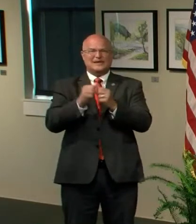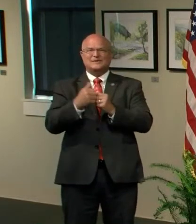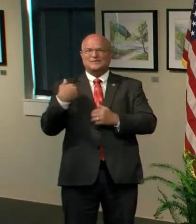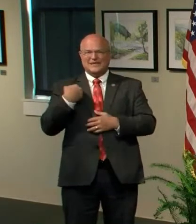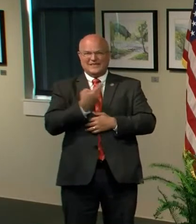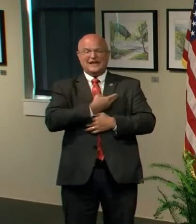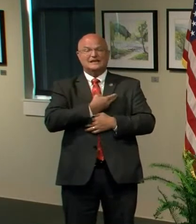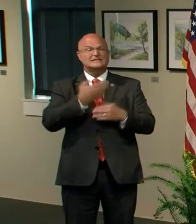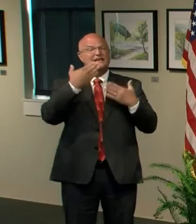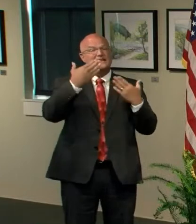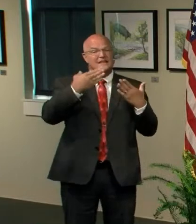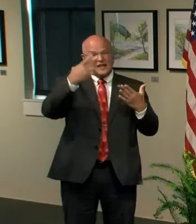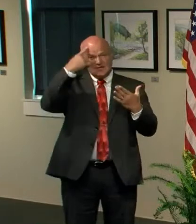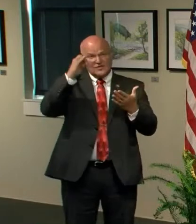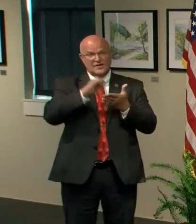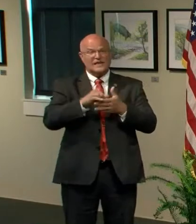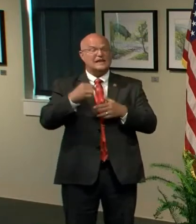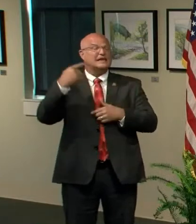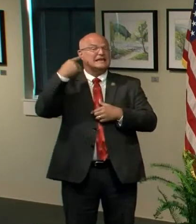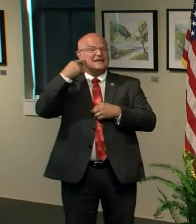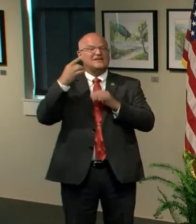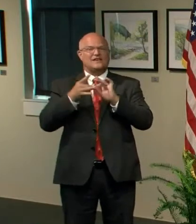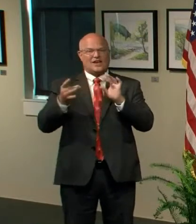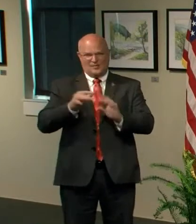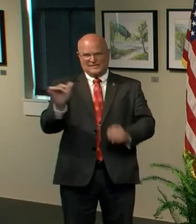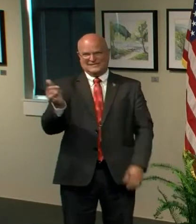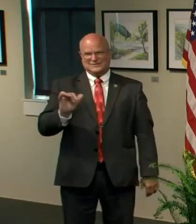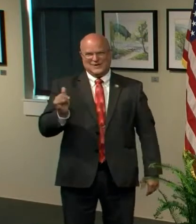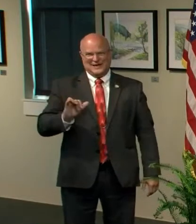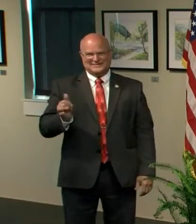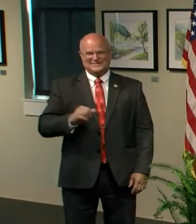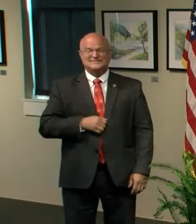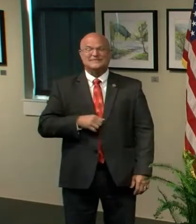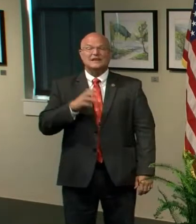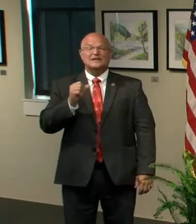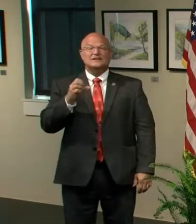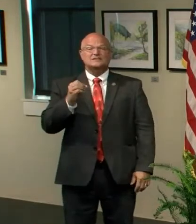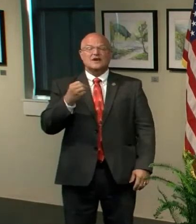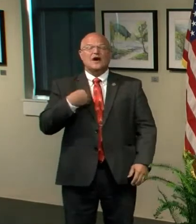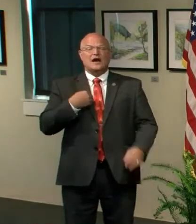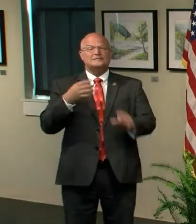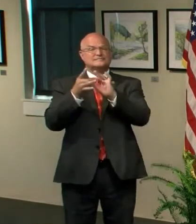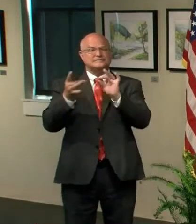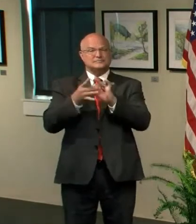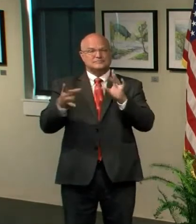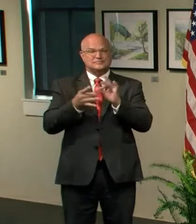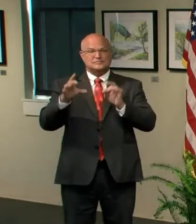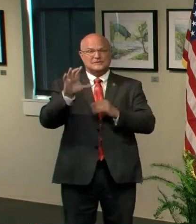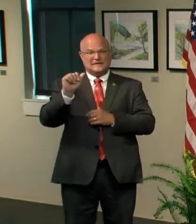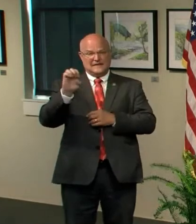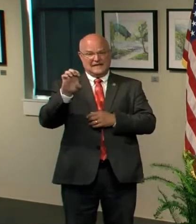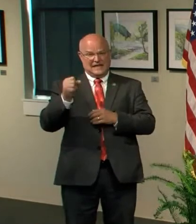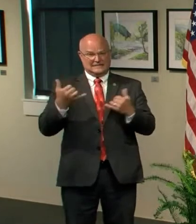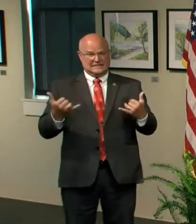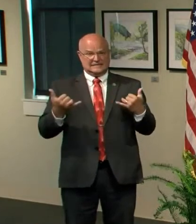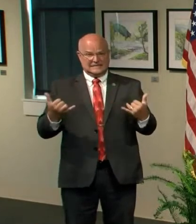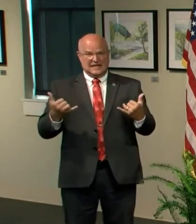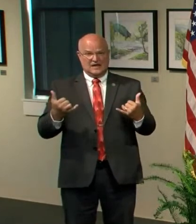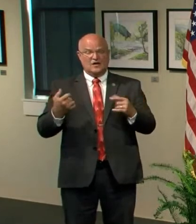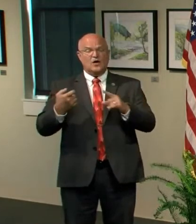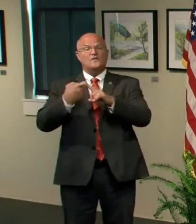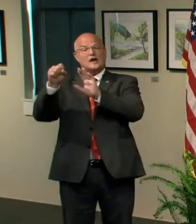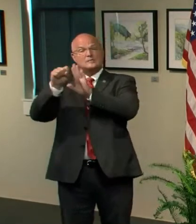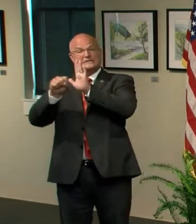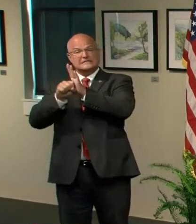participating, and I'm thankful for they got to hear these comments as well. And so let me go through the cases. We'll do it